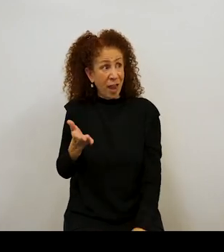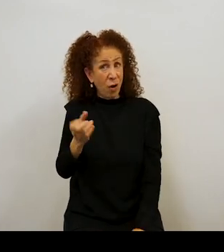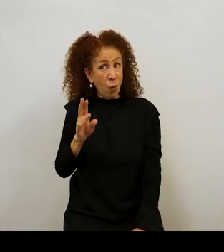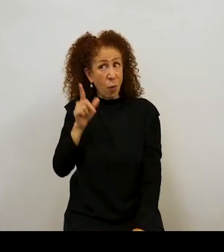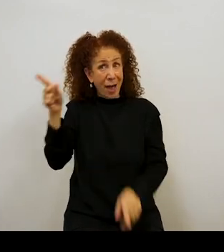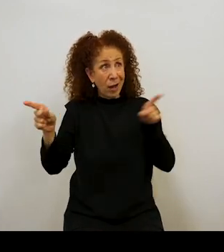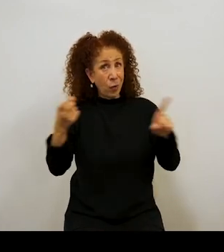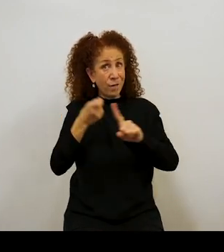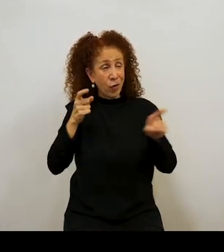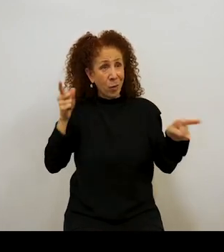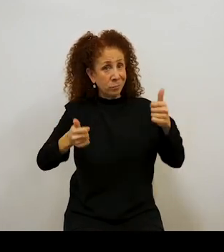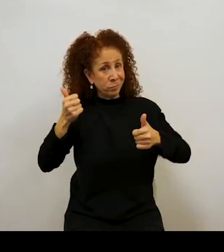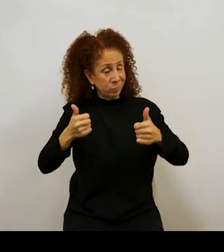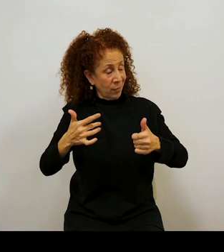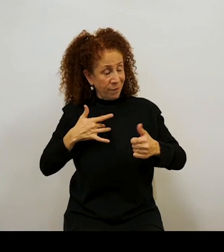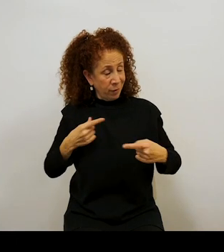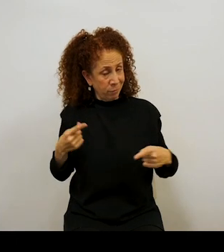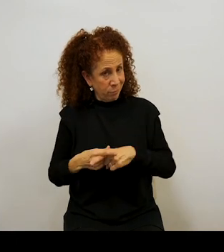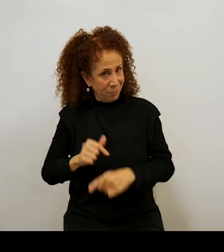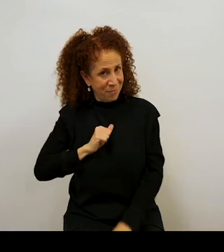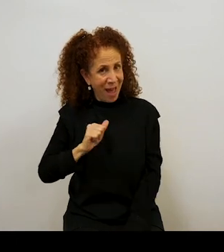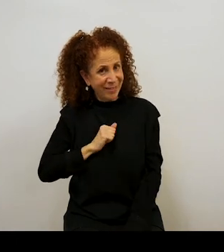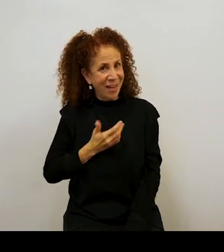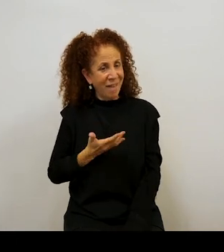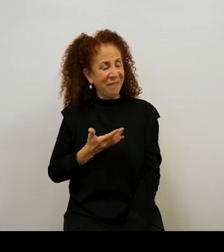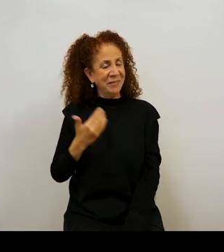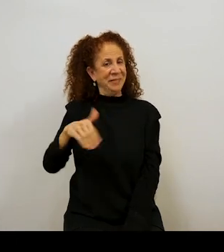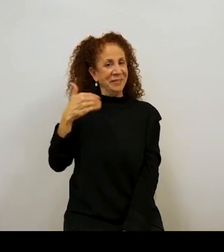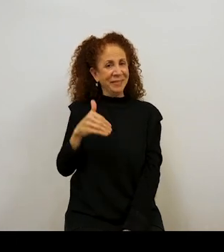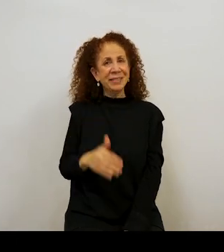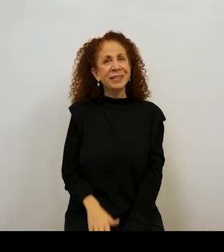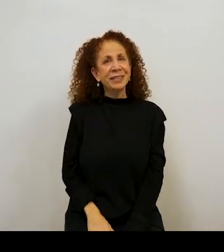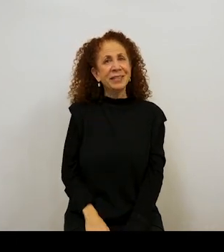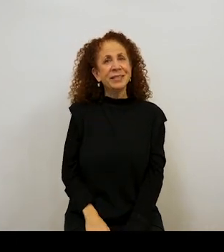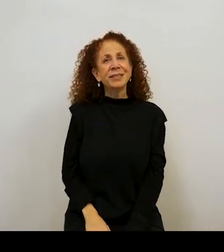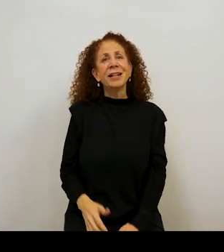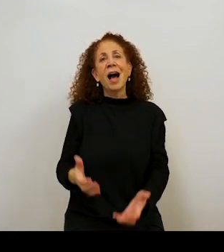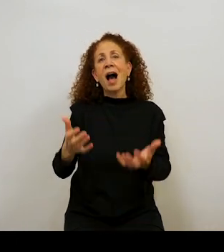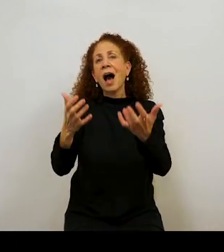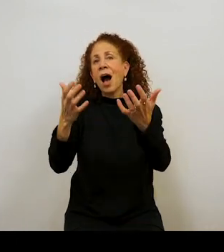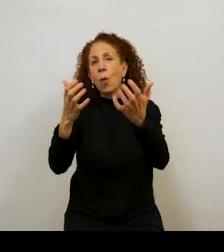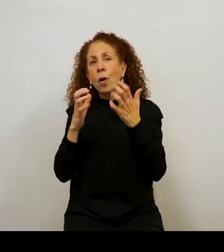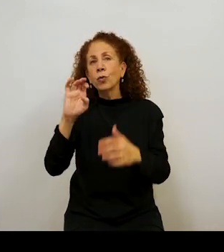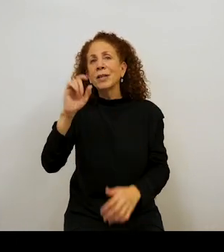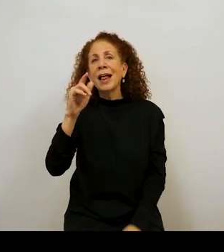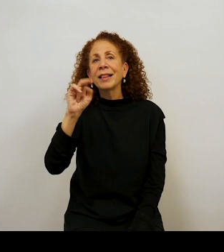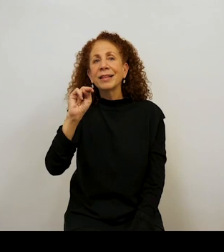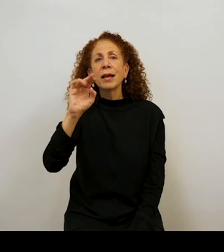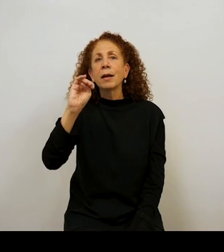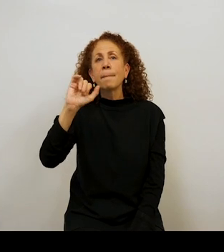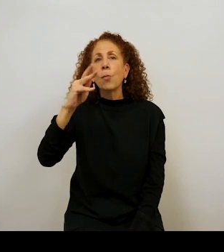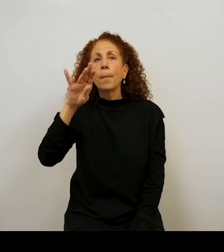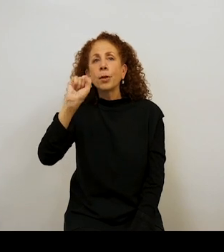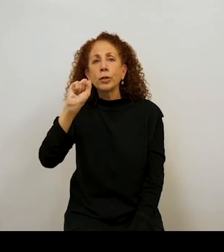where they came from? It's such a sort of fraught question. I want the Elgin marbles, as we like to call them, rather than giving them the